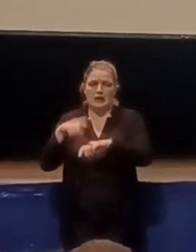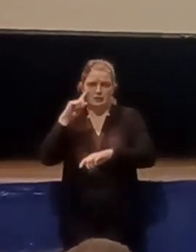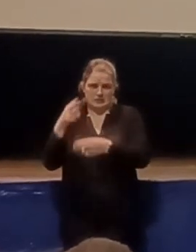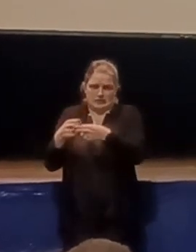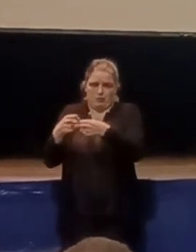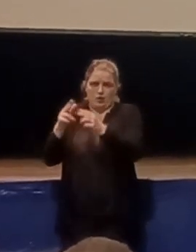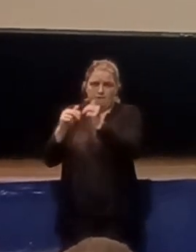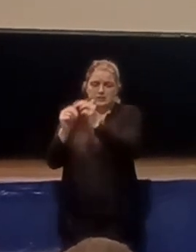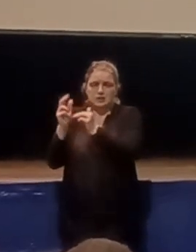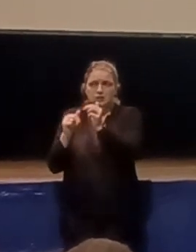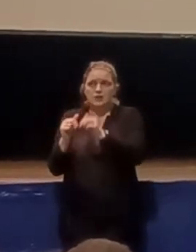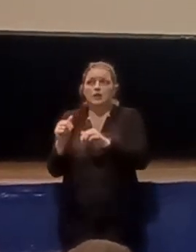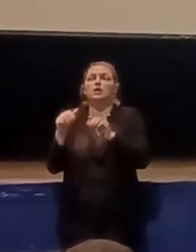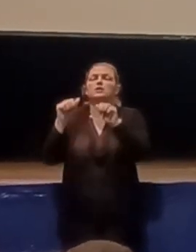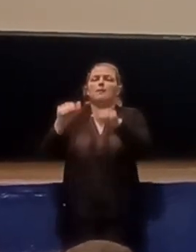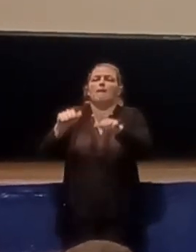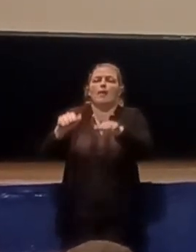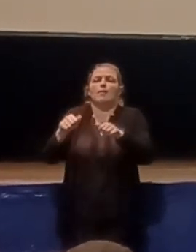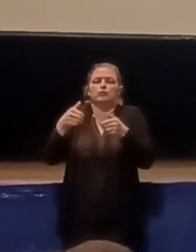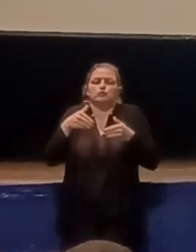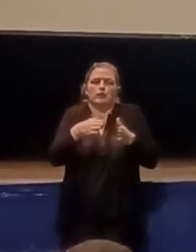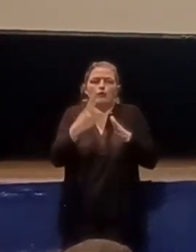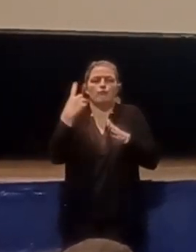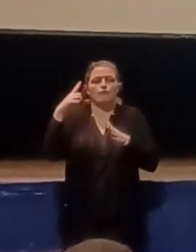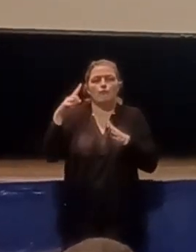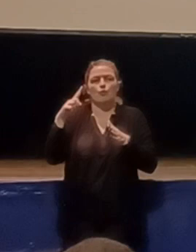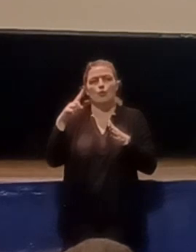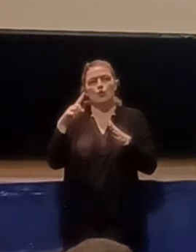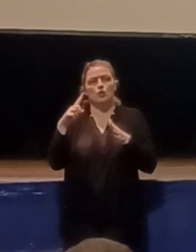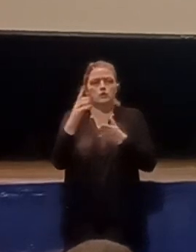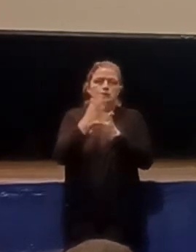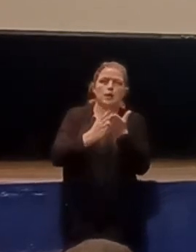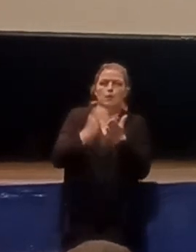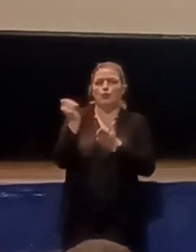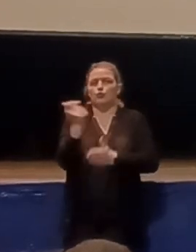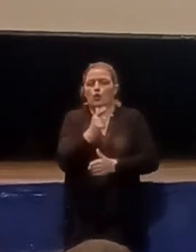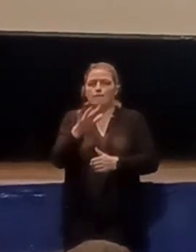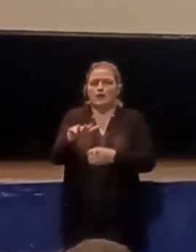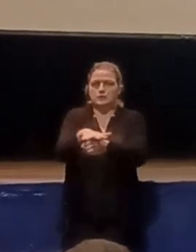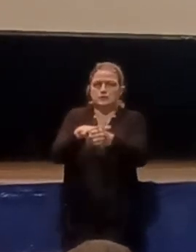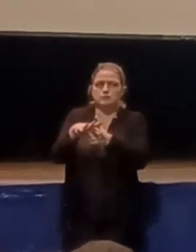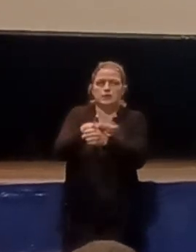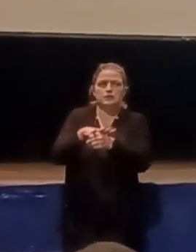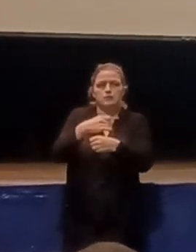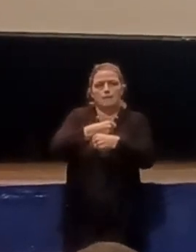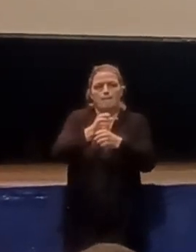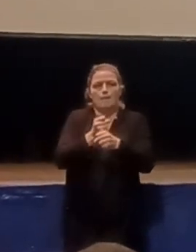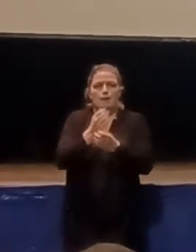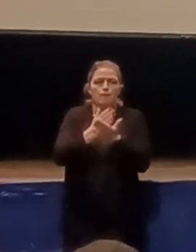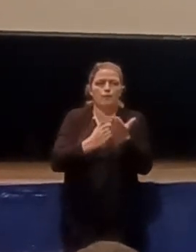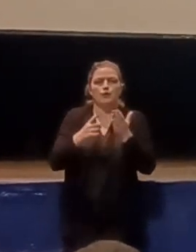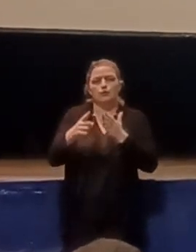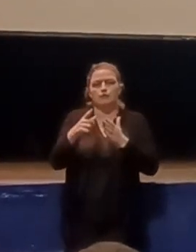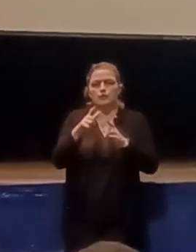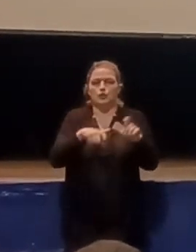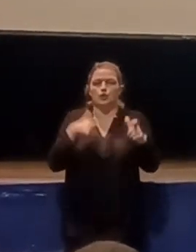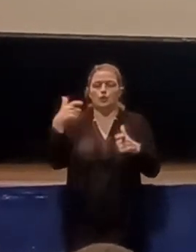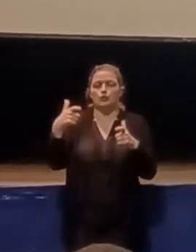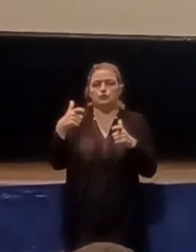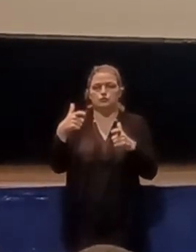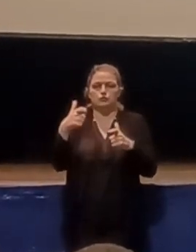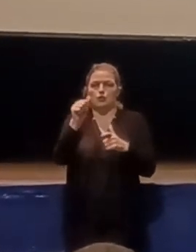facility, in order to allow for some or all of that space to be made part of the larger Arbor